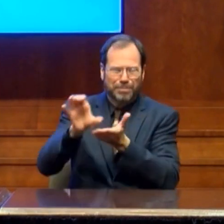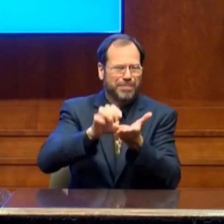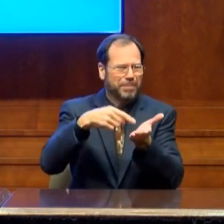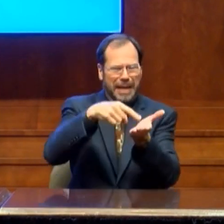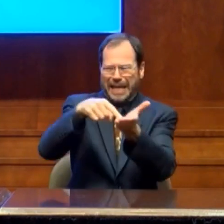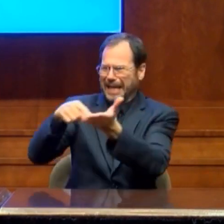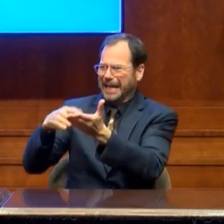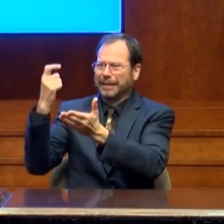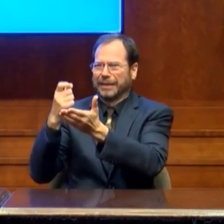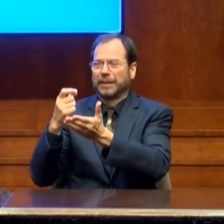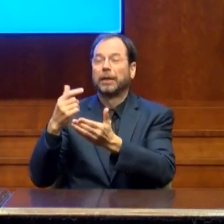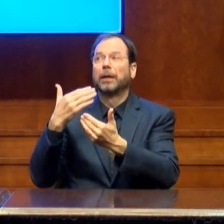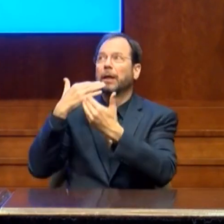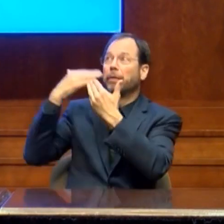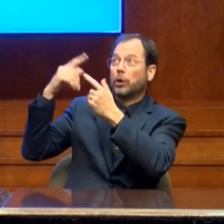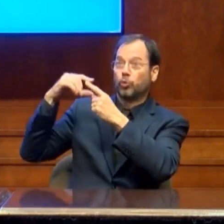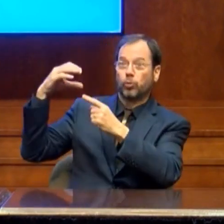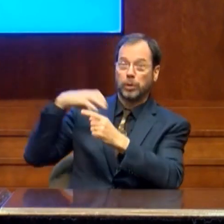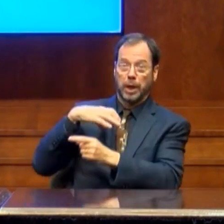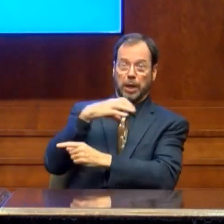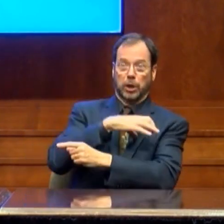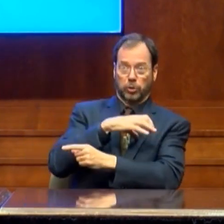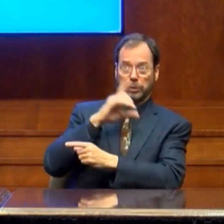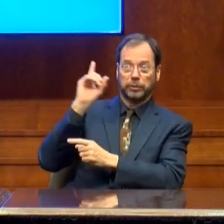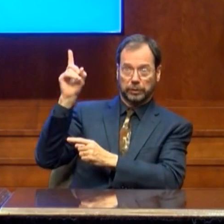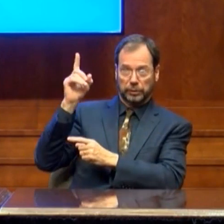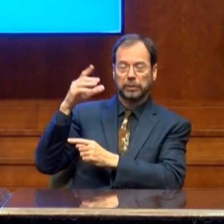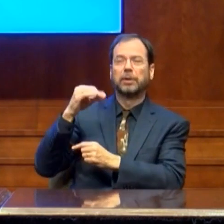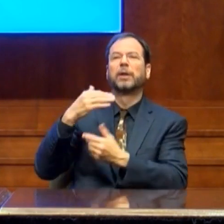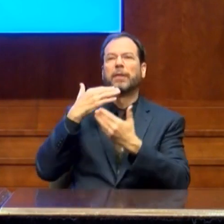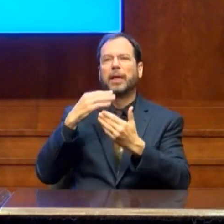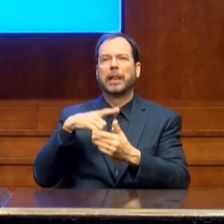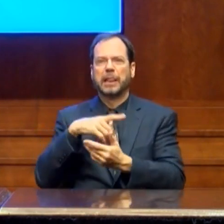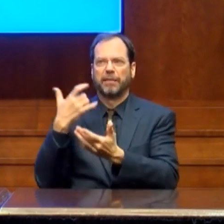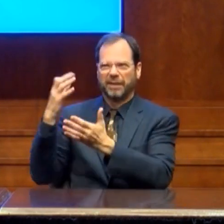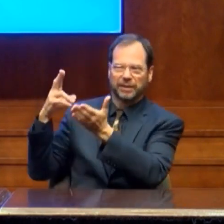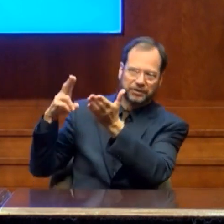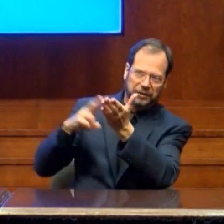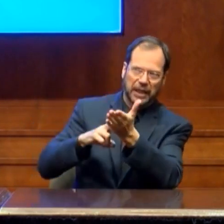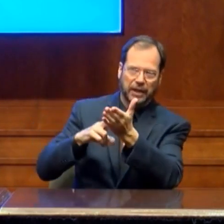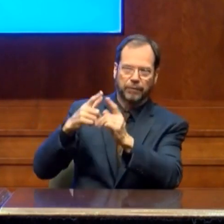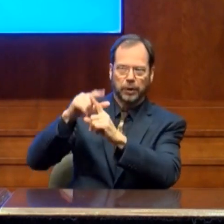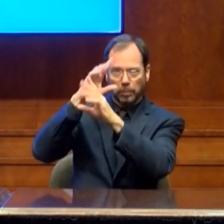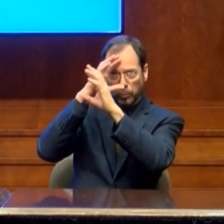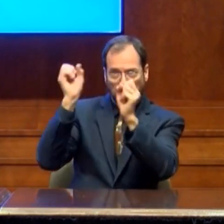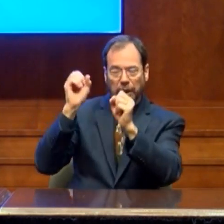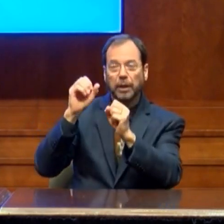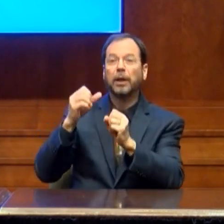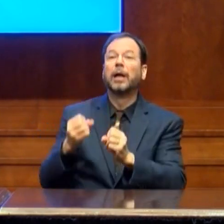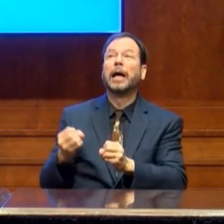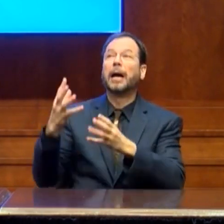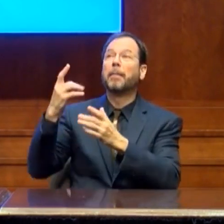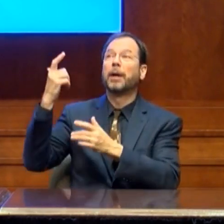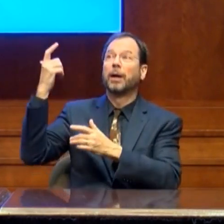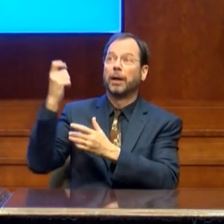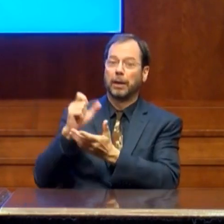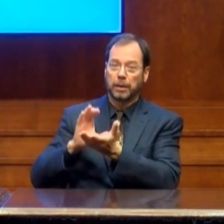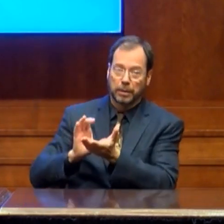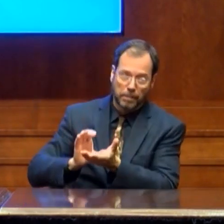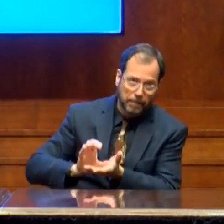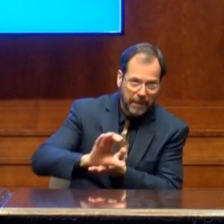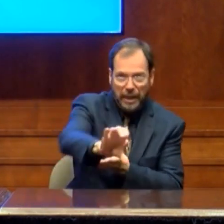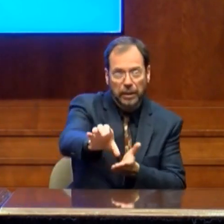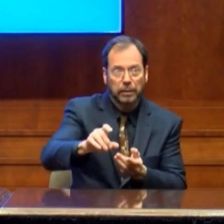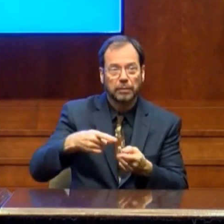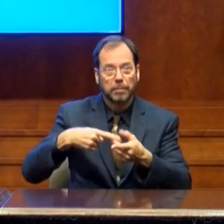already been paid out. Thanks to Congress and thanks to legislation signed by the President, the amount of benefits